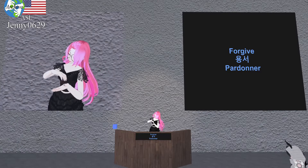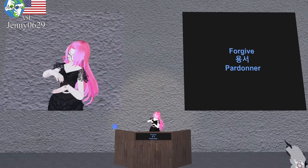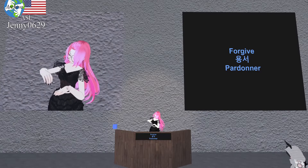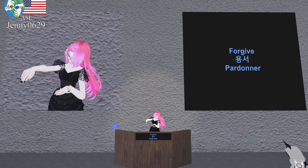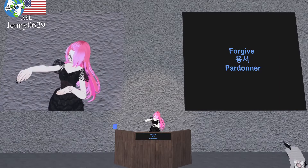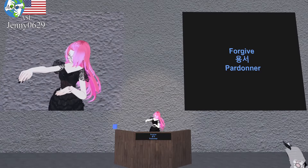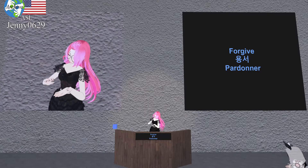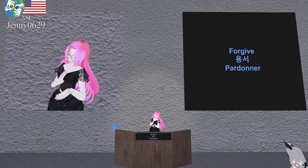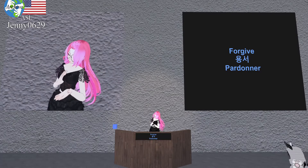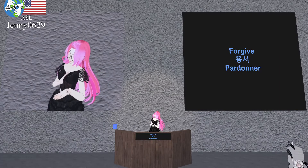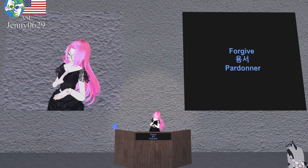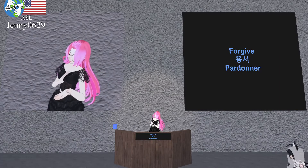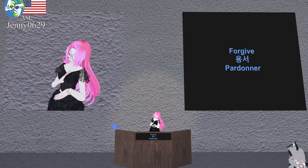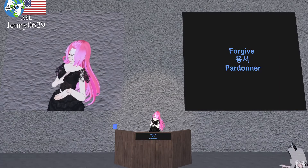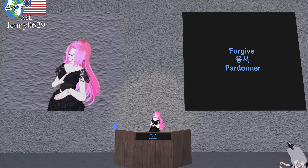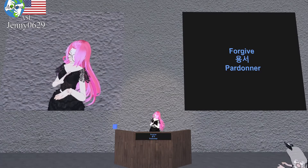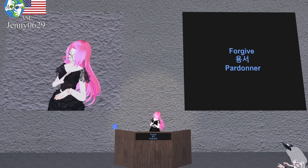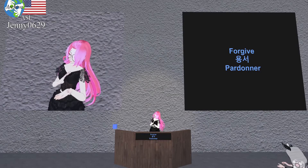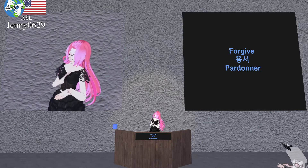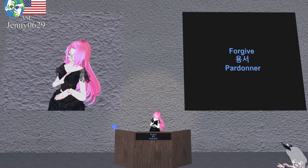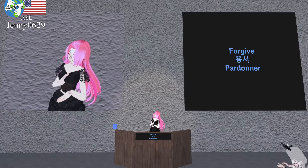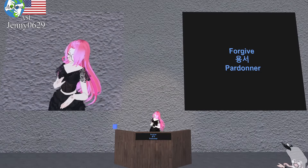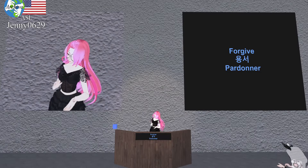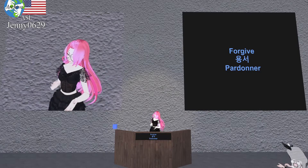Going forward.